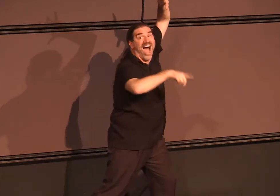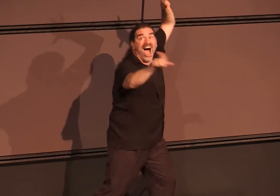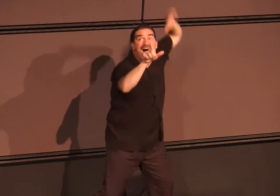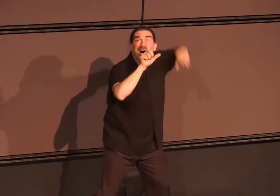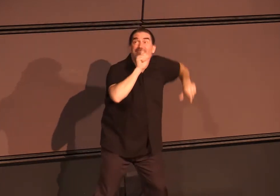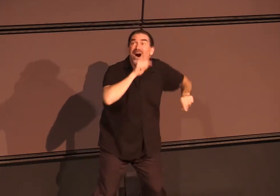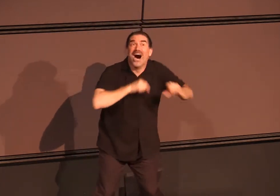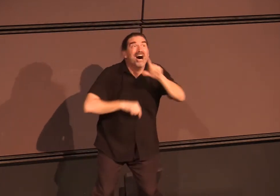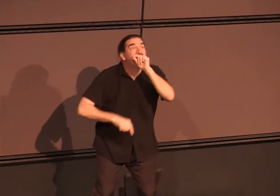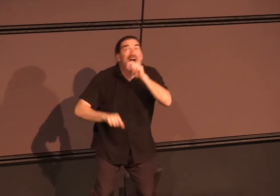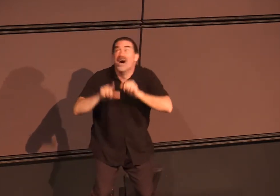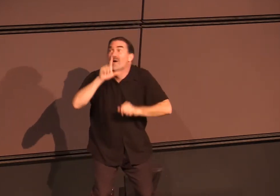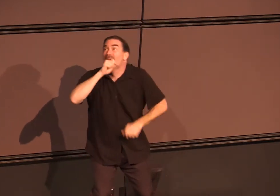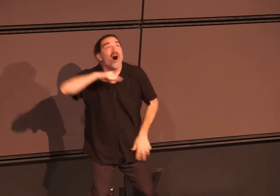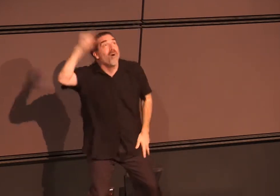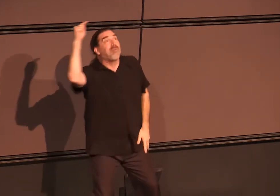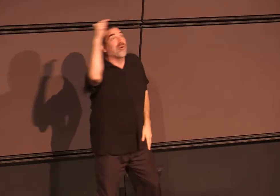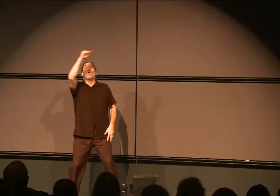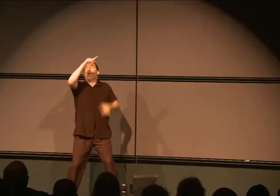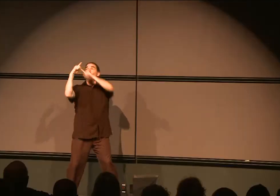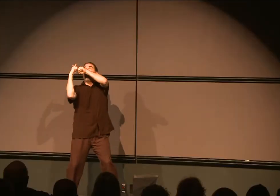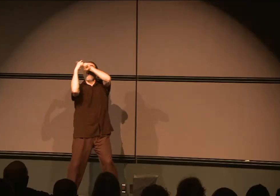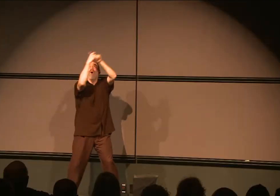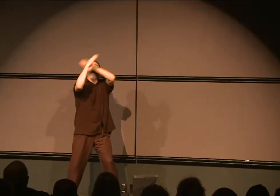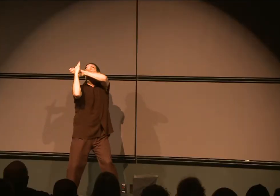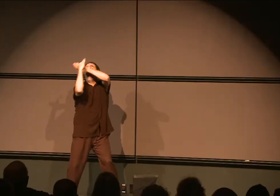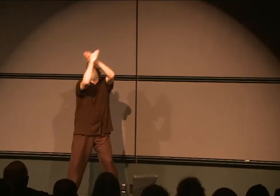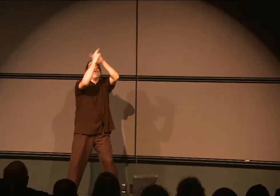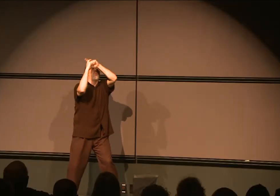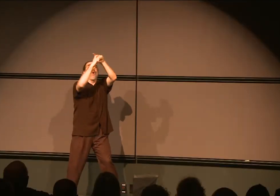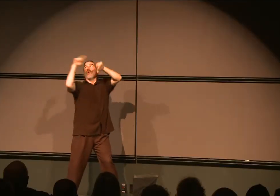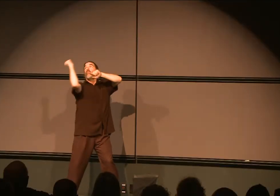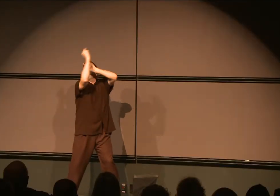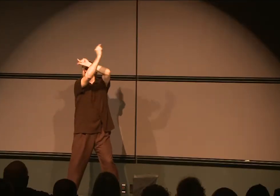A flock of birds enters the cloud.